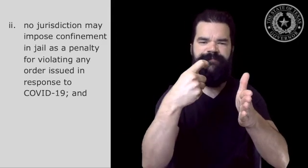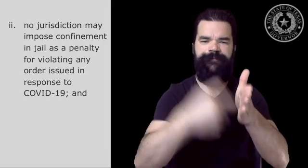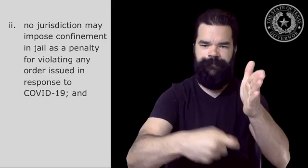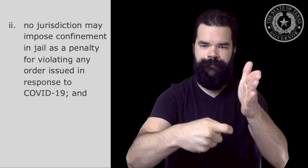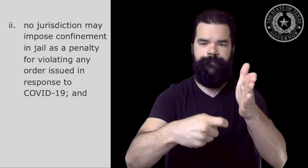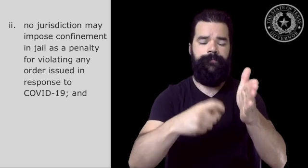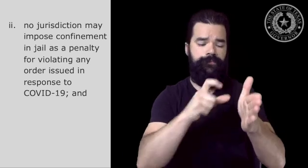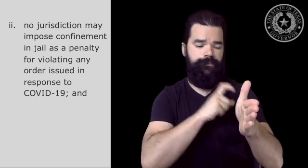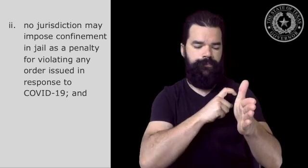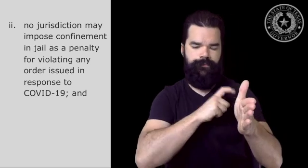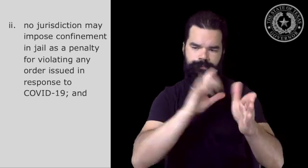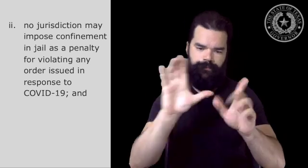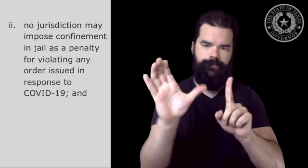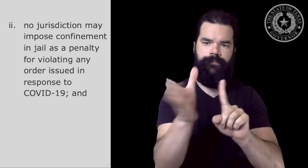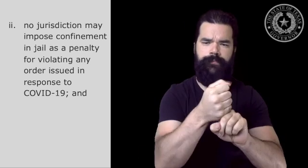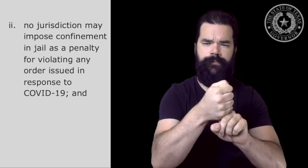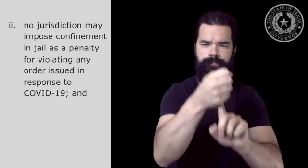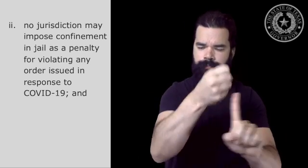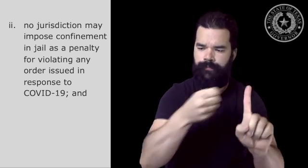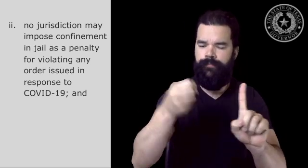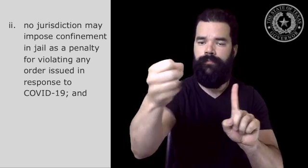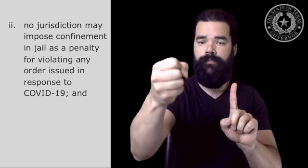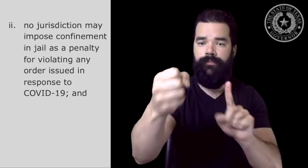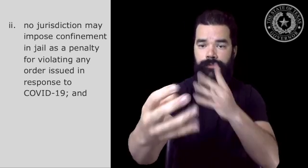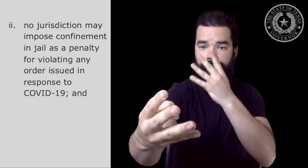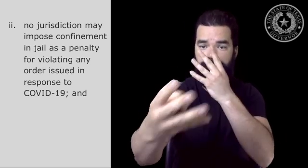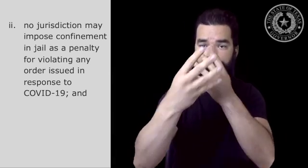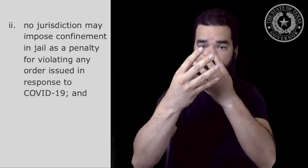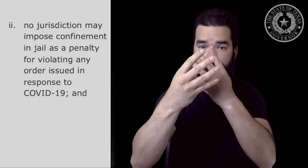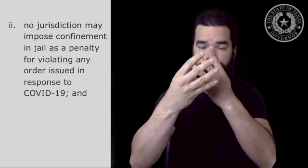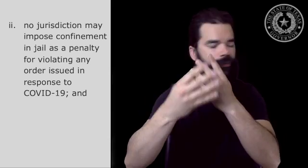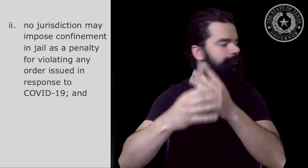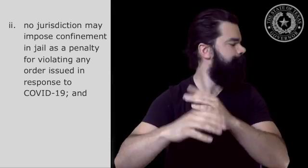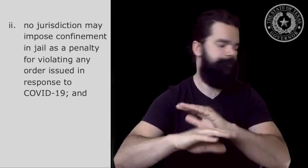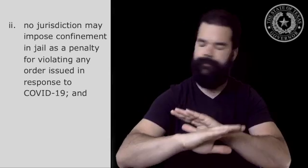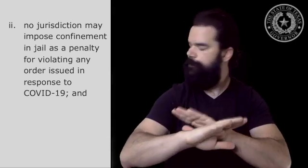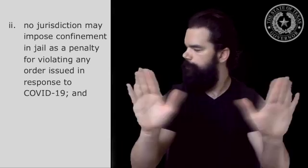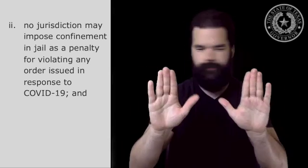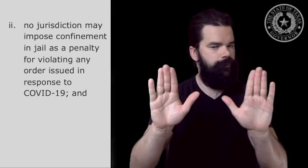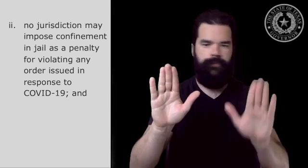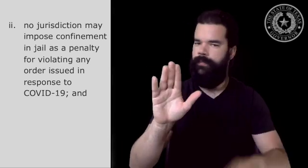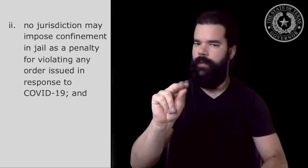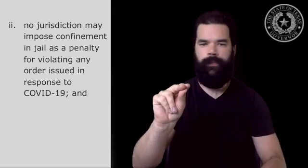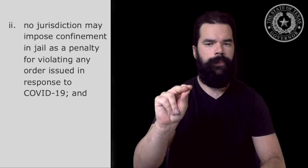in response to COVID-19, and